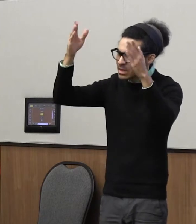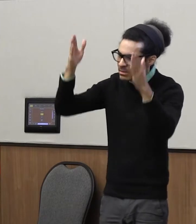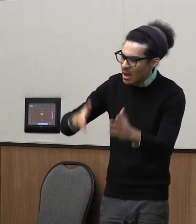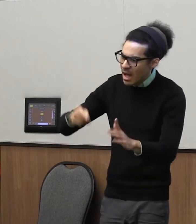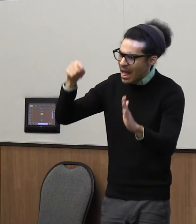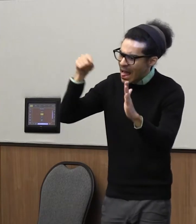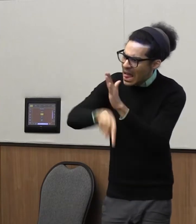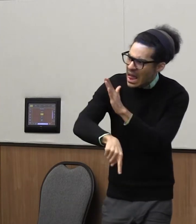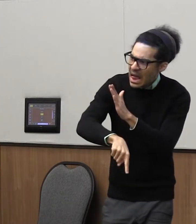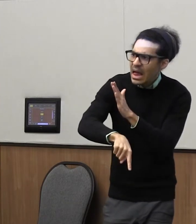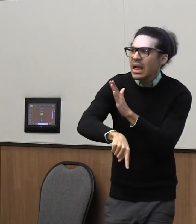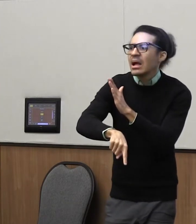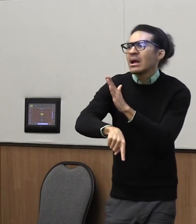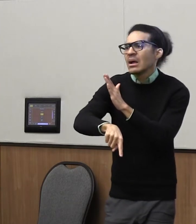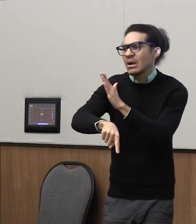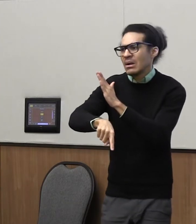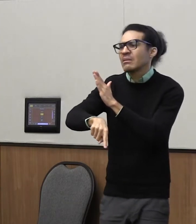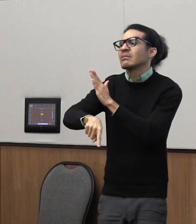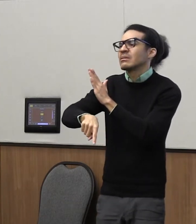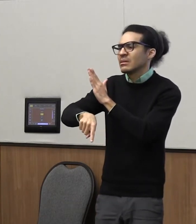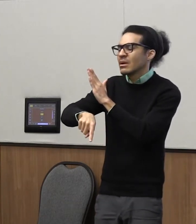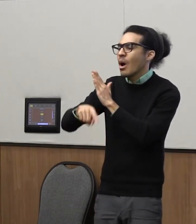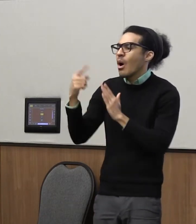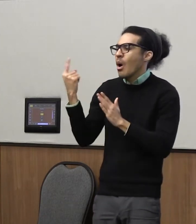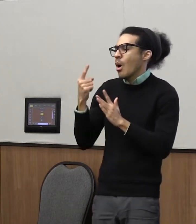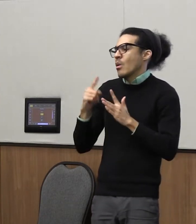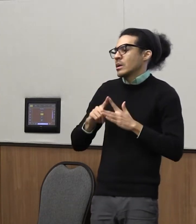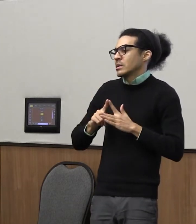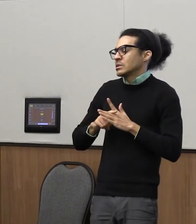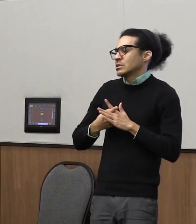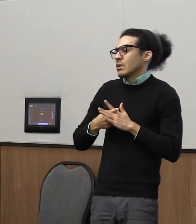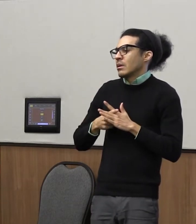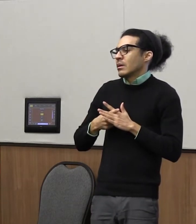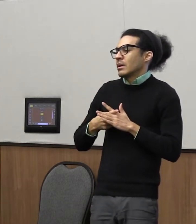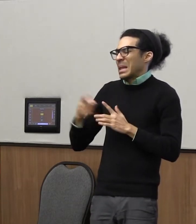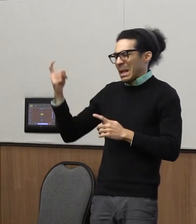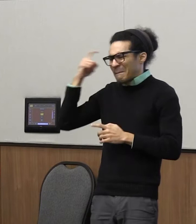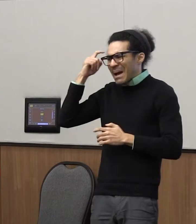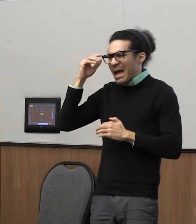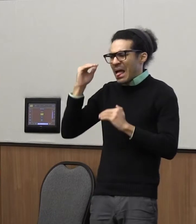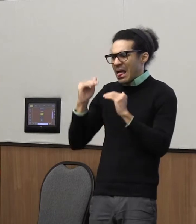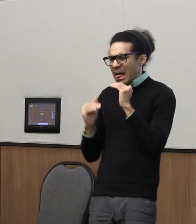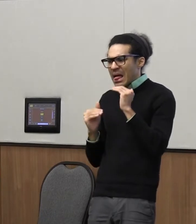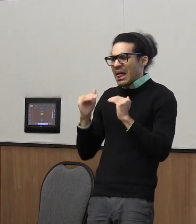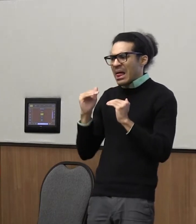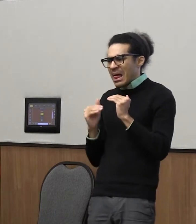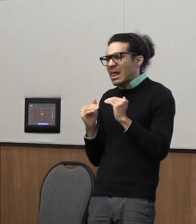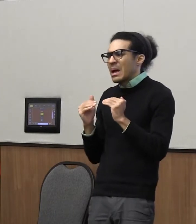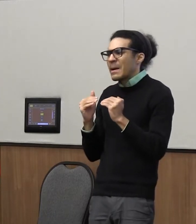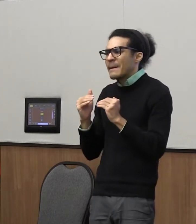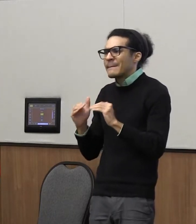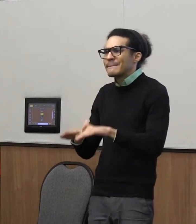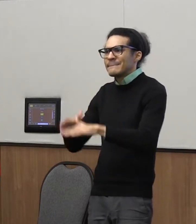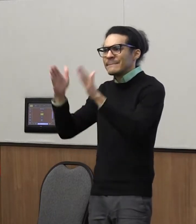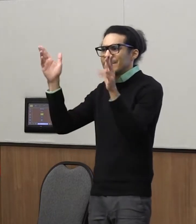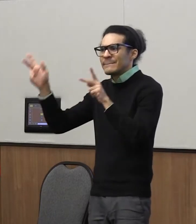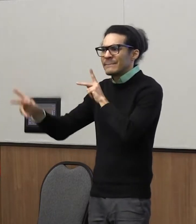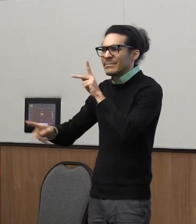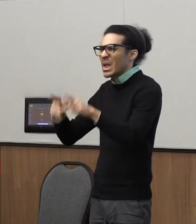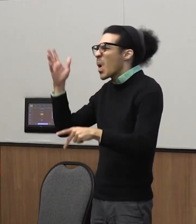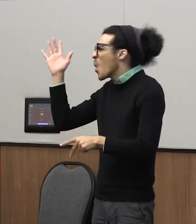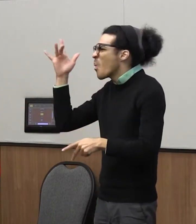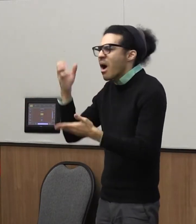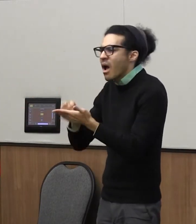down, the deed almost always has its origins in an unbalanced mind. And the public cry is, why this